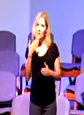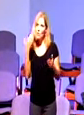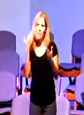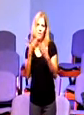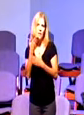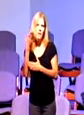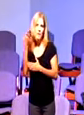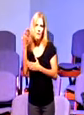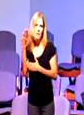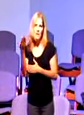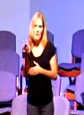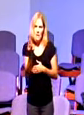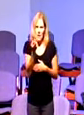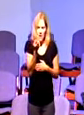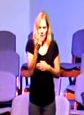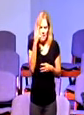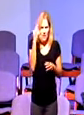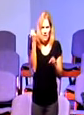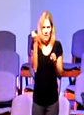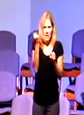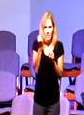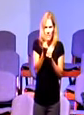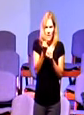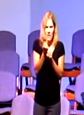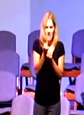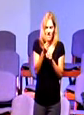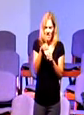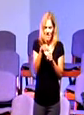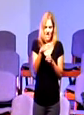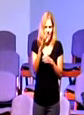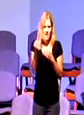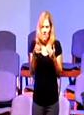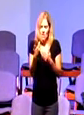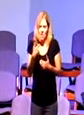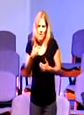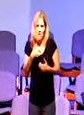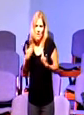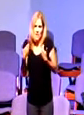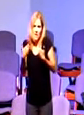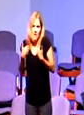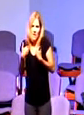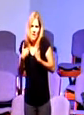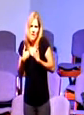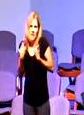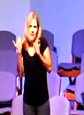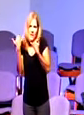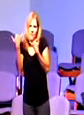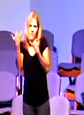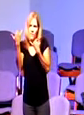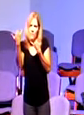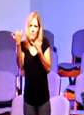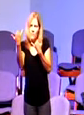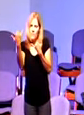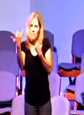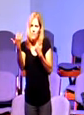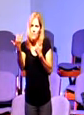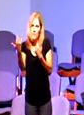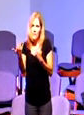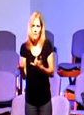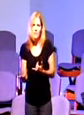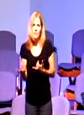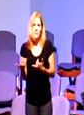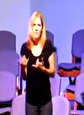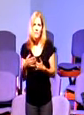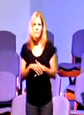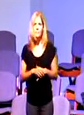Well, good thing, a little faith is all I have